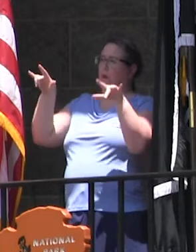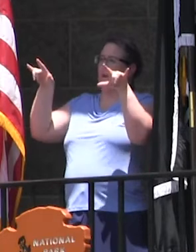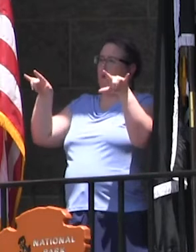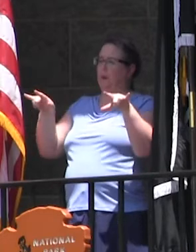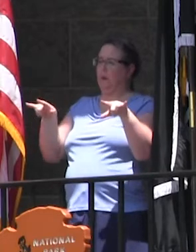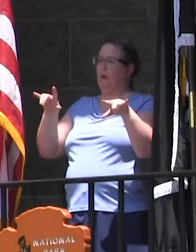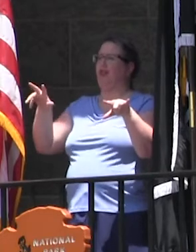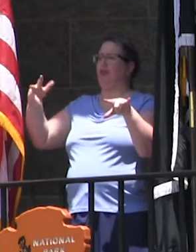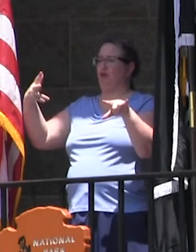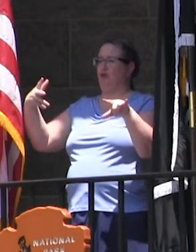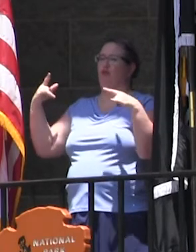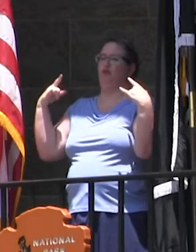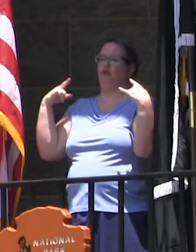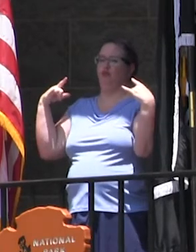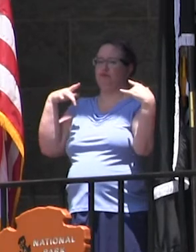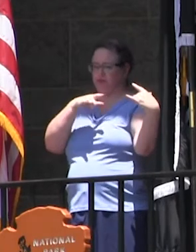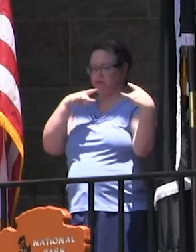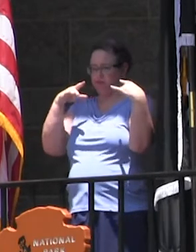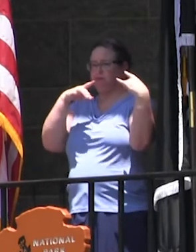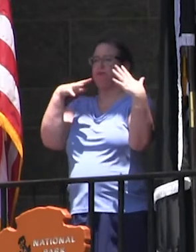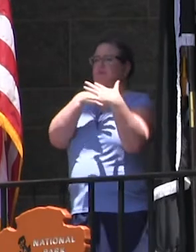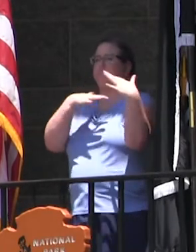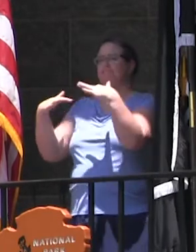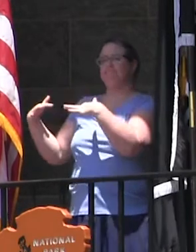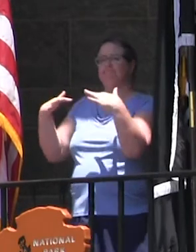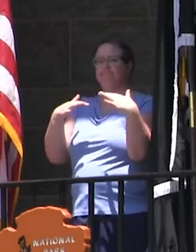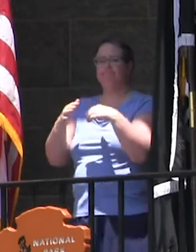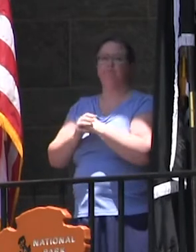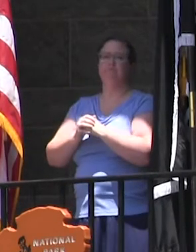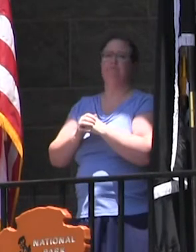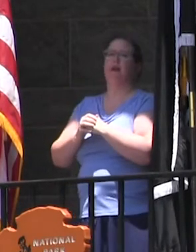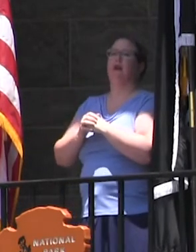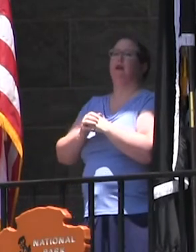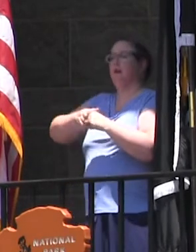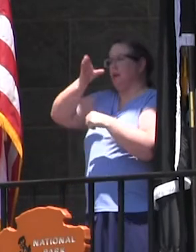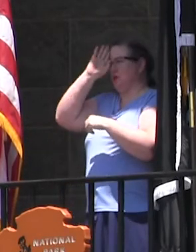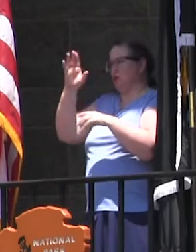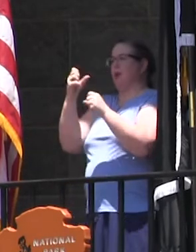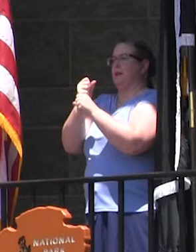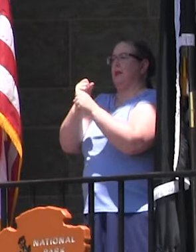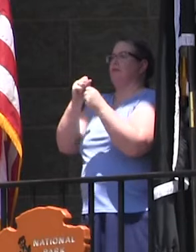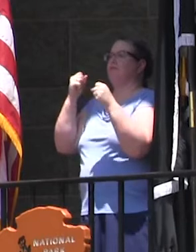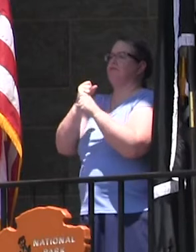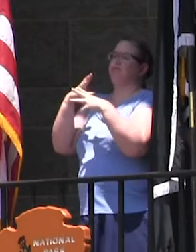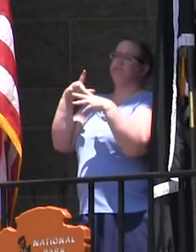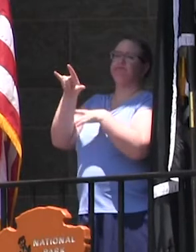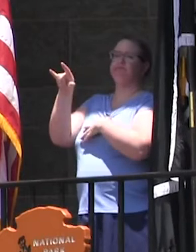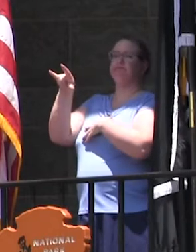MiG-15. It was during this engagement that he sustained a direct hit and lost his life.